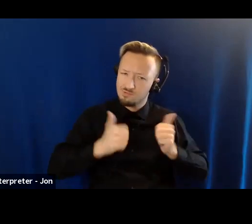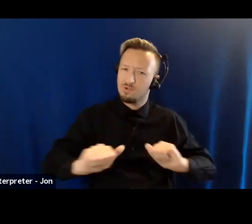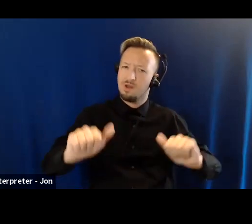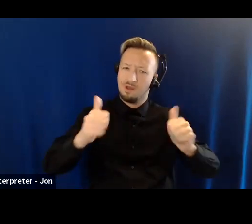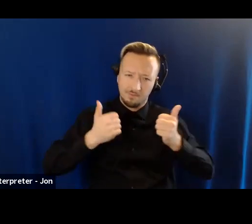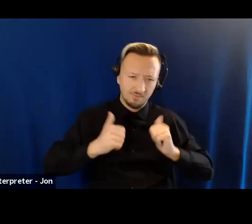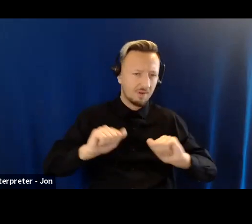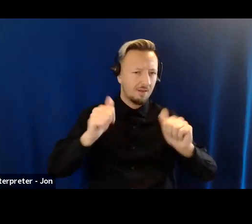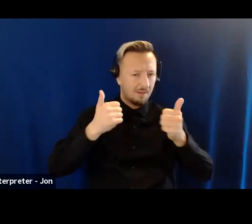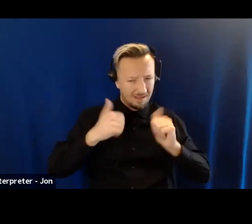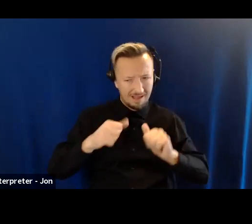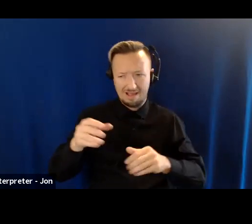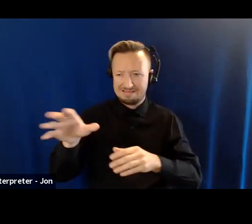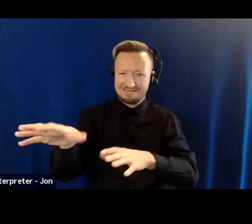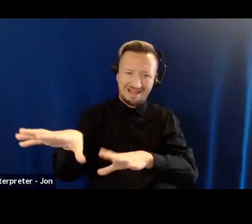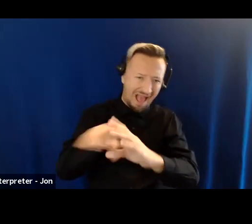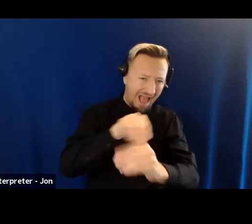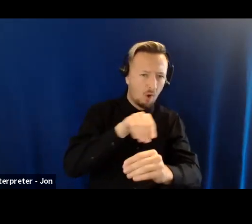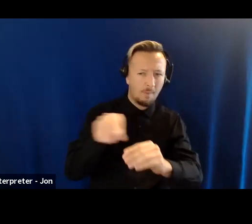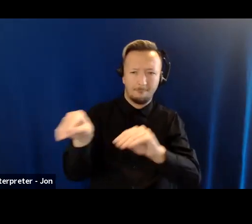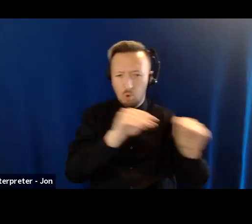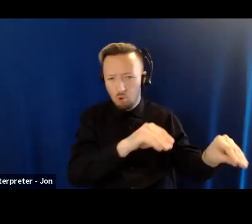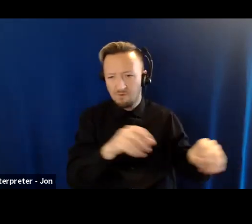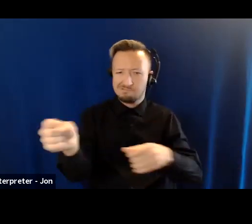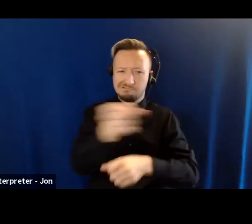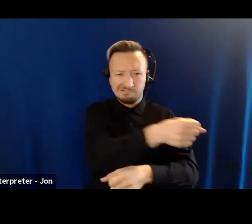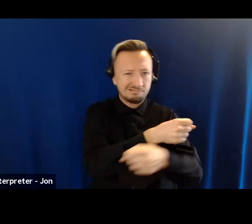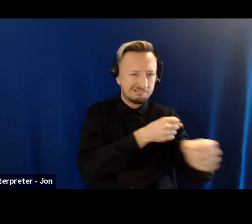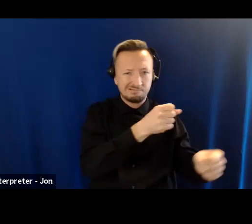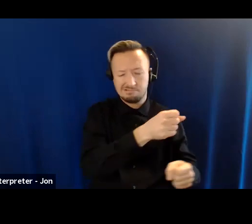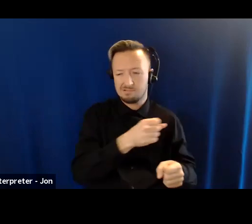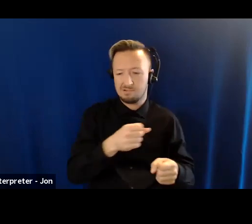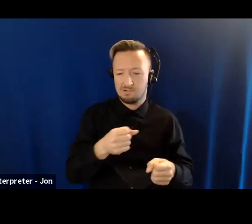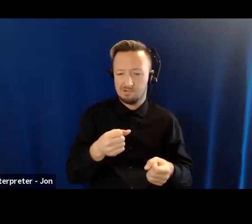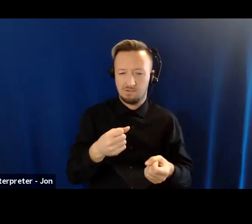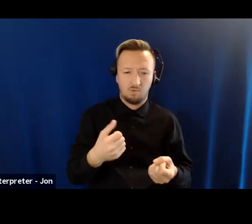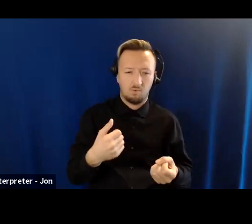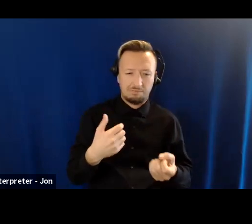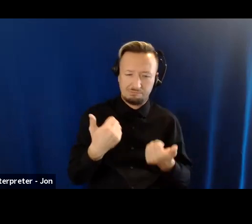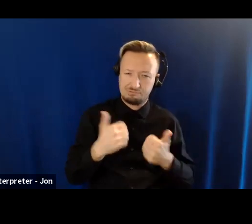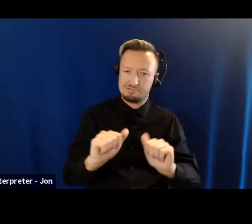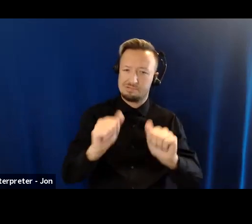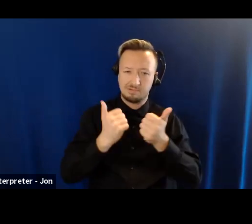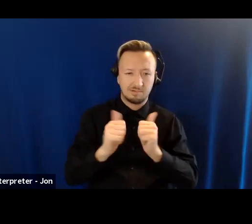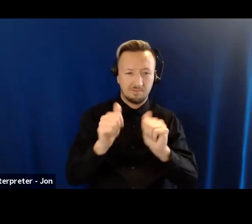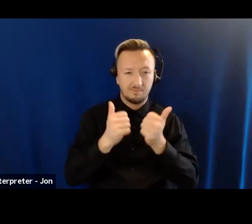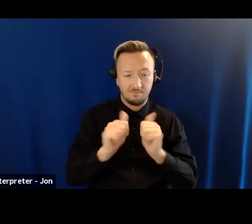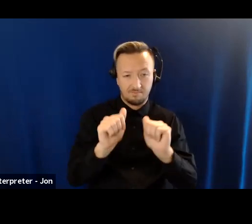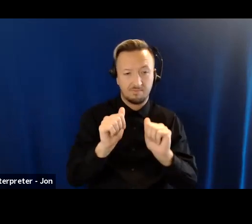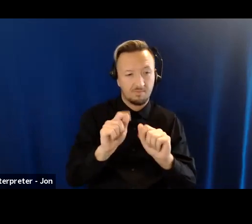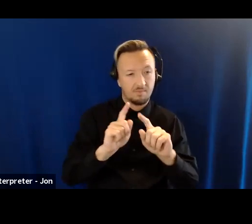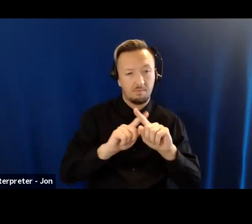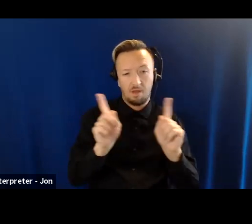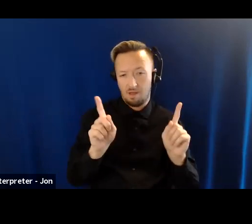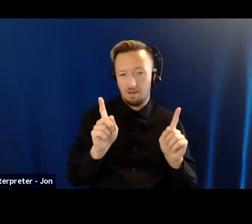to use the resources that are out there to move people out of these settings. We have continually failed.